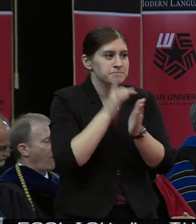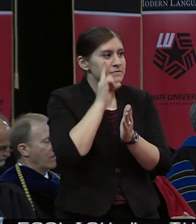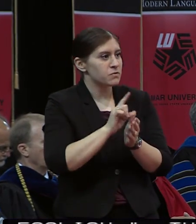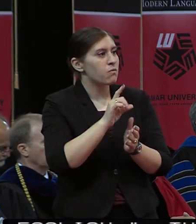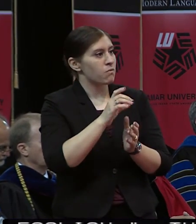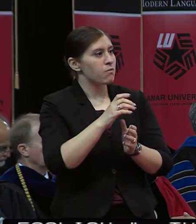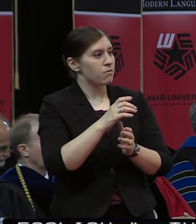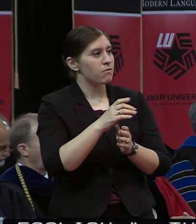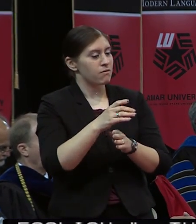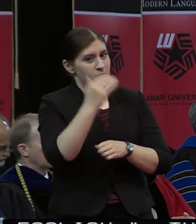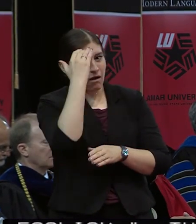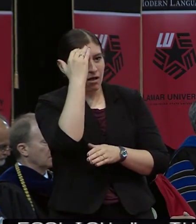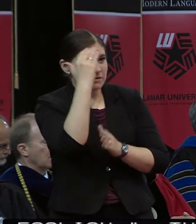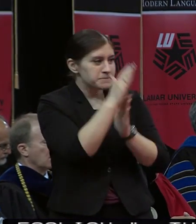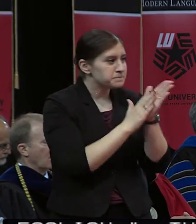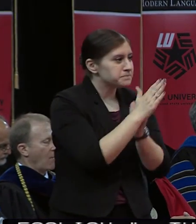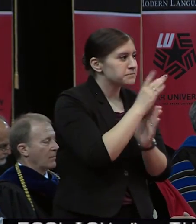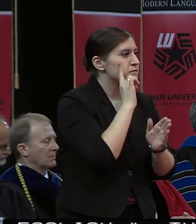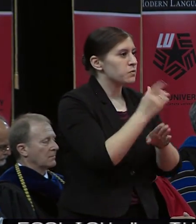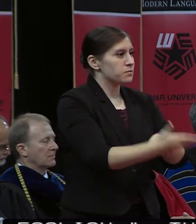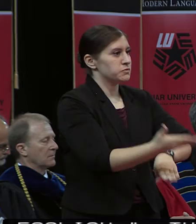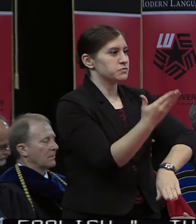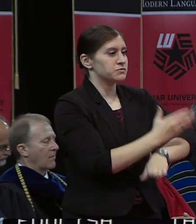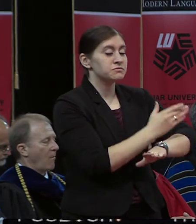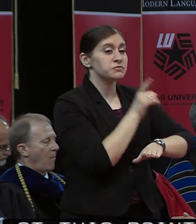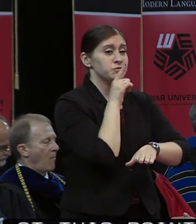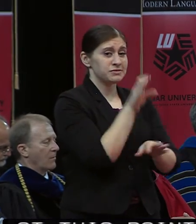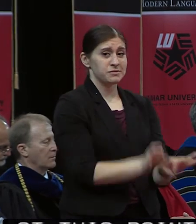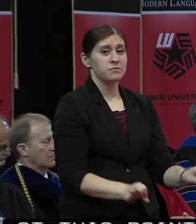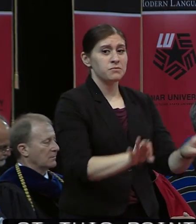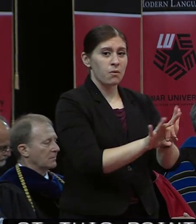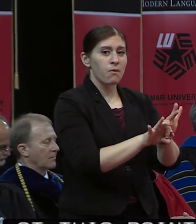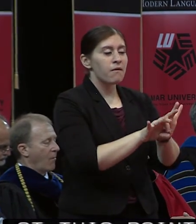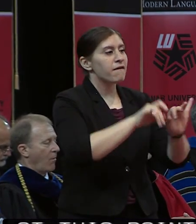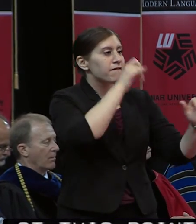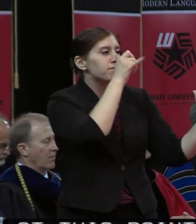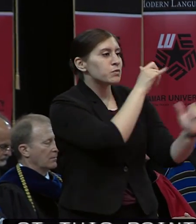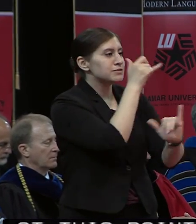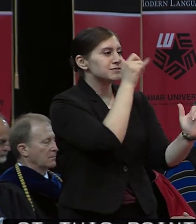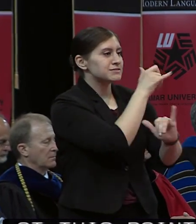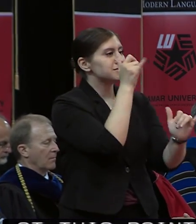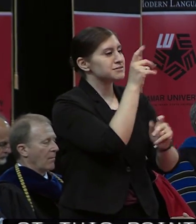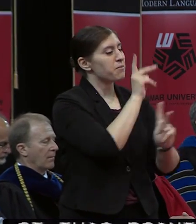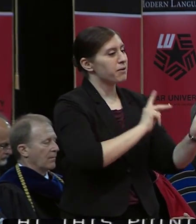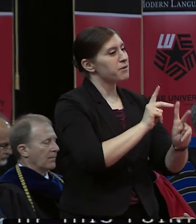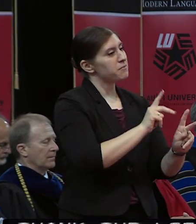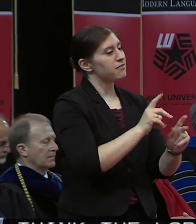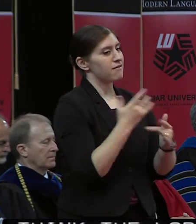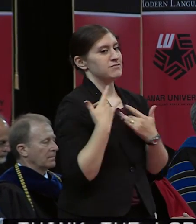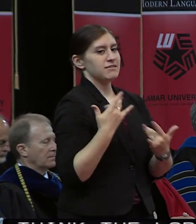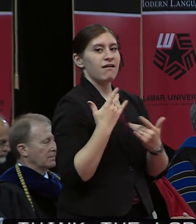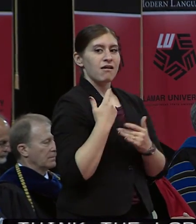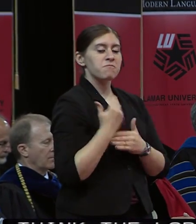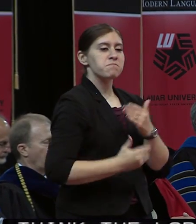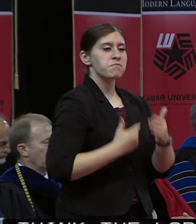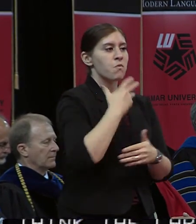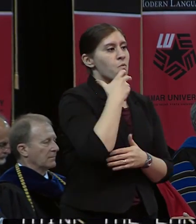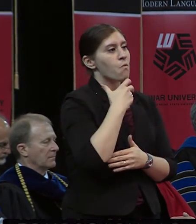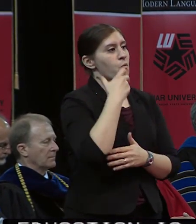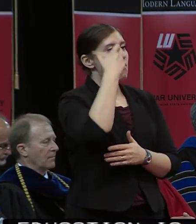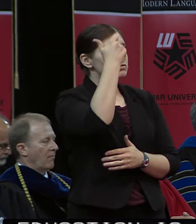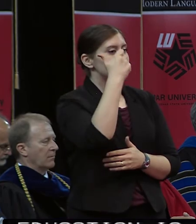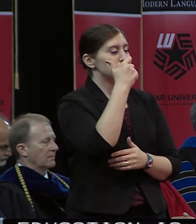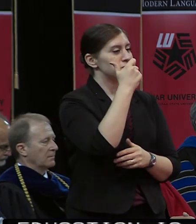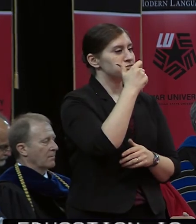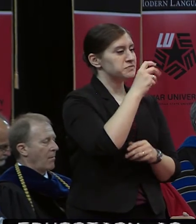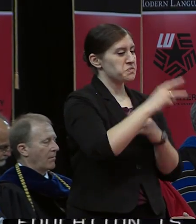for improvement. More importantly, though, stay foolish. People have a tendency as they go through life to start seeing the world